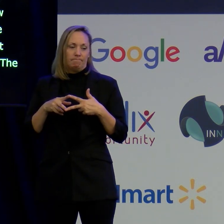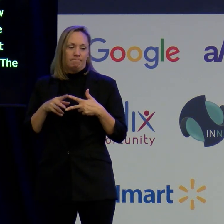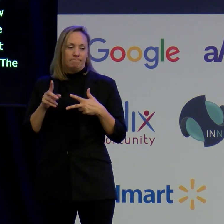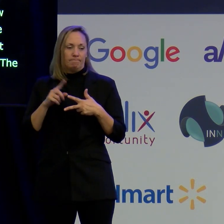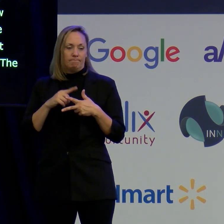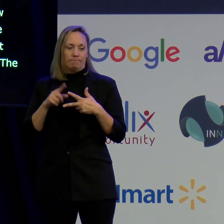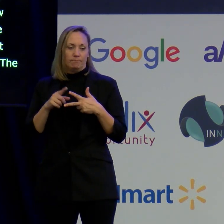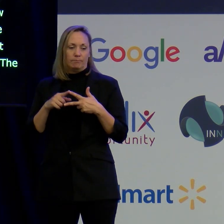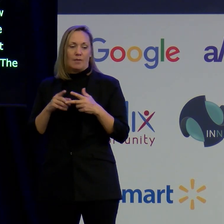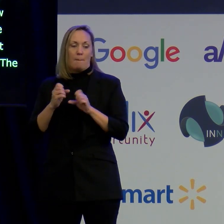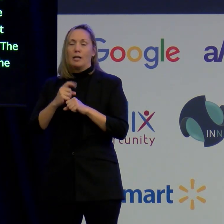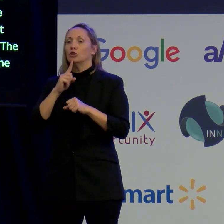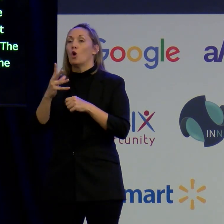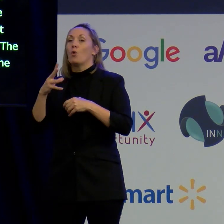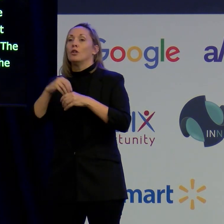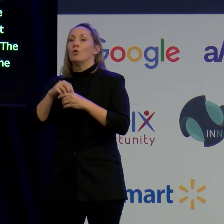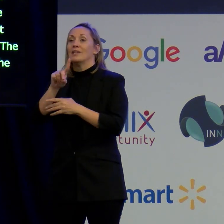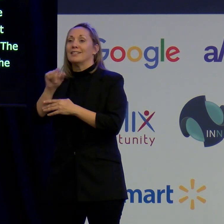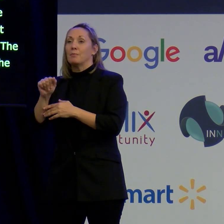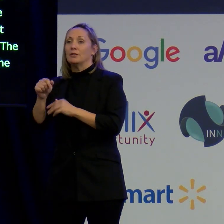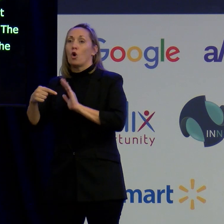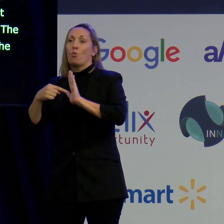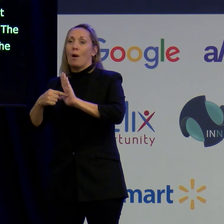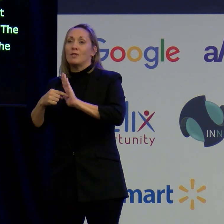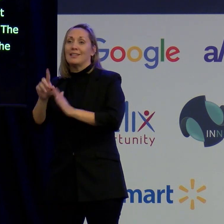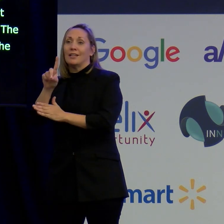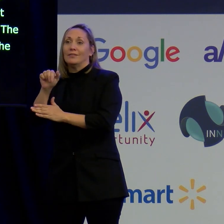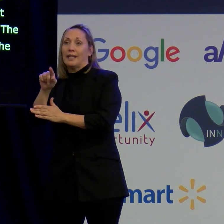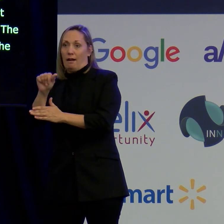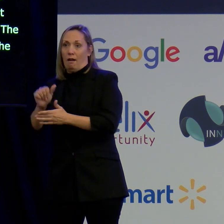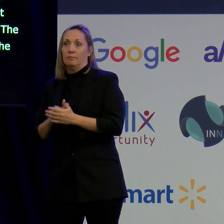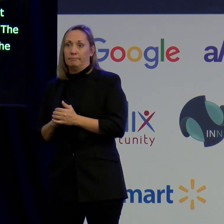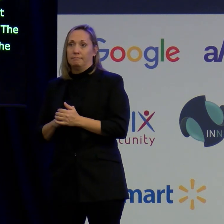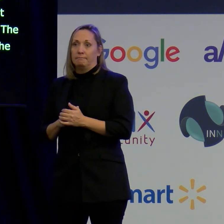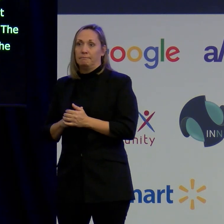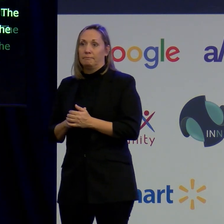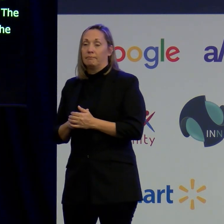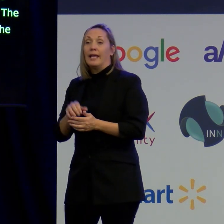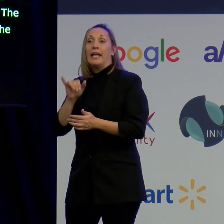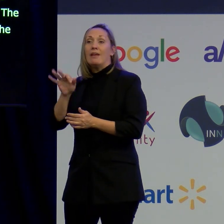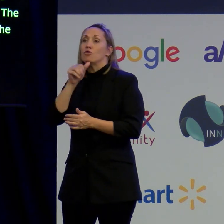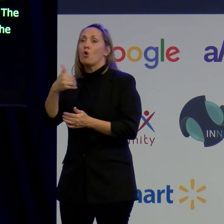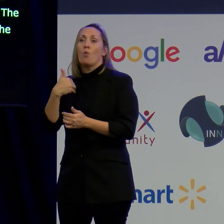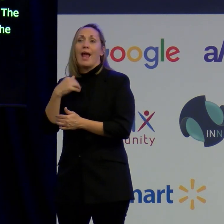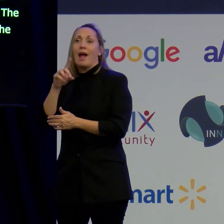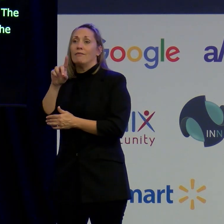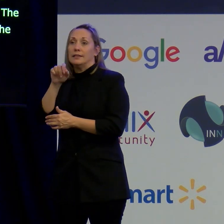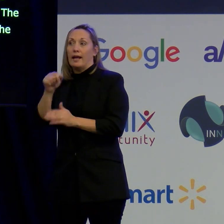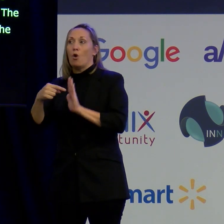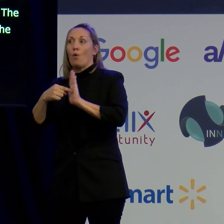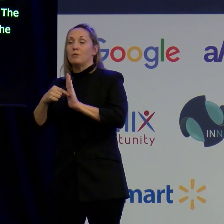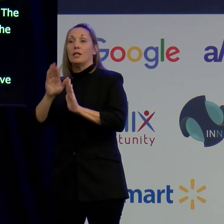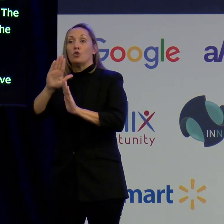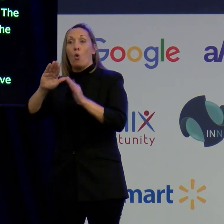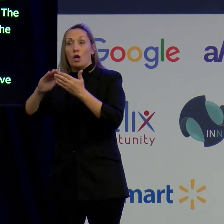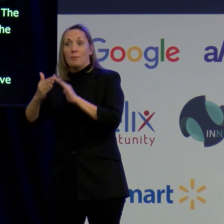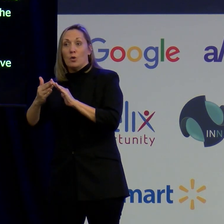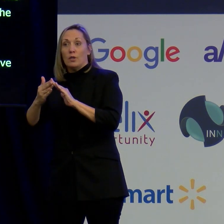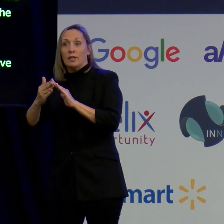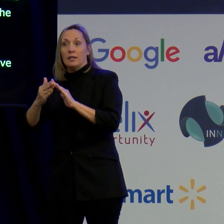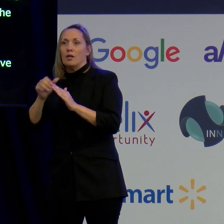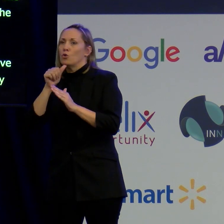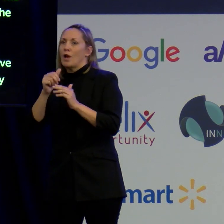to make sure that we are inclusive of disability representative data. If you don't have data that represents your community, you are not